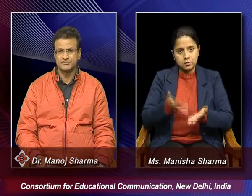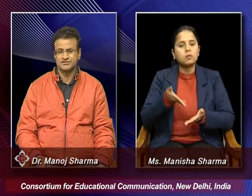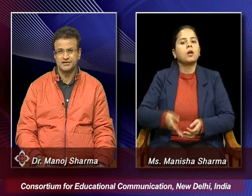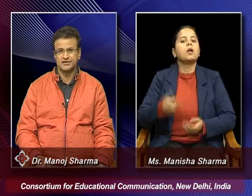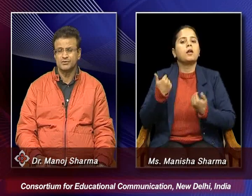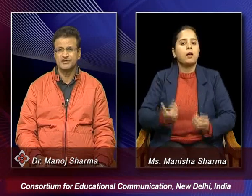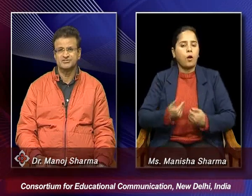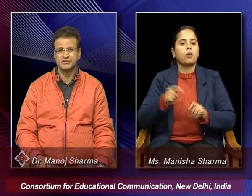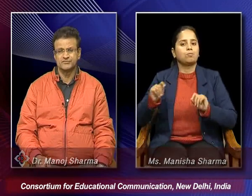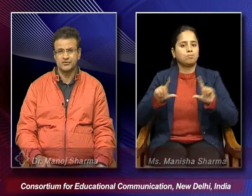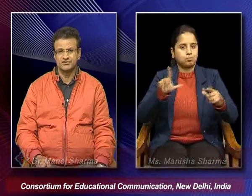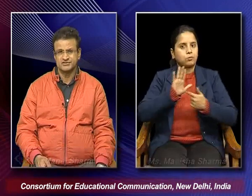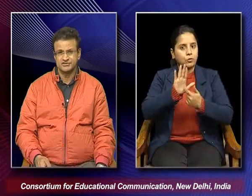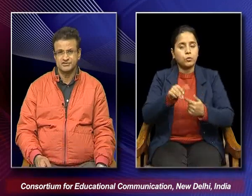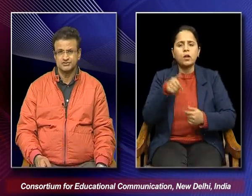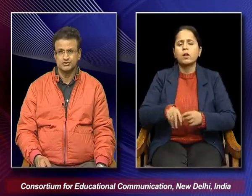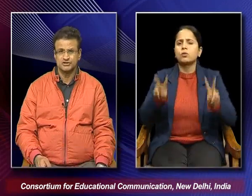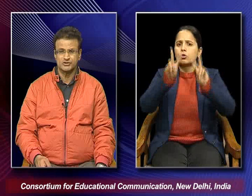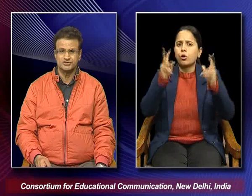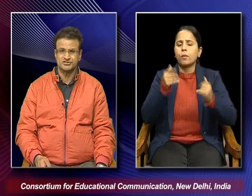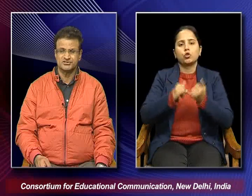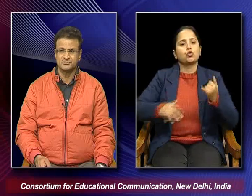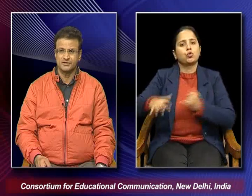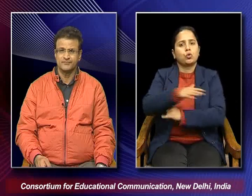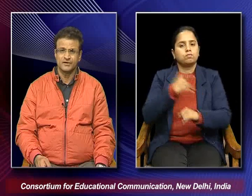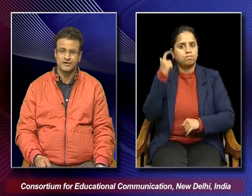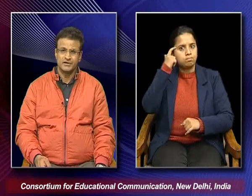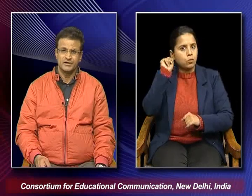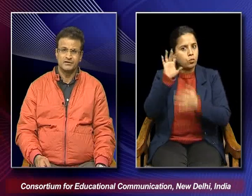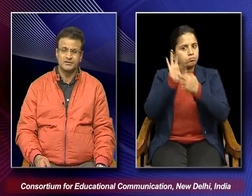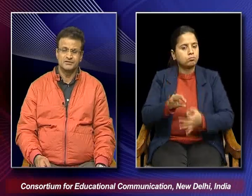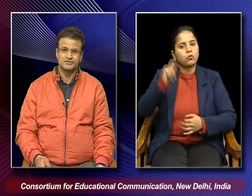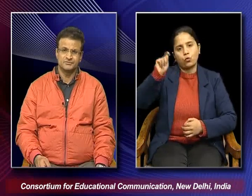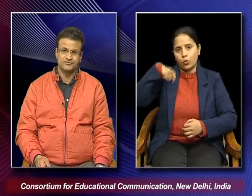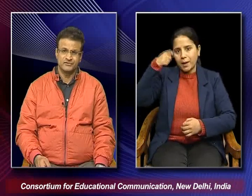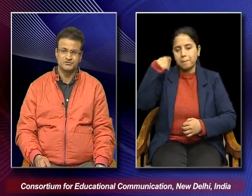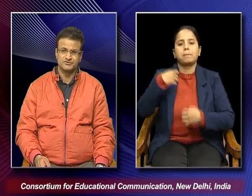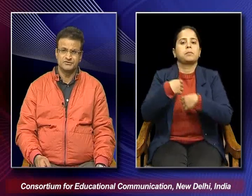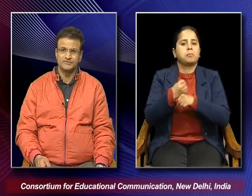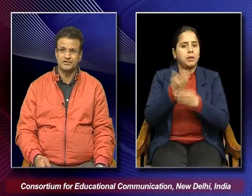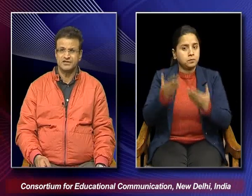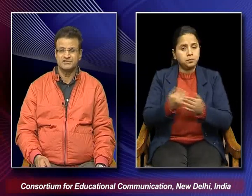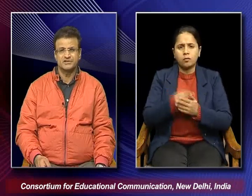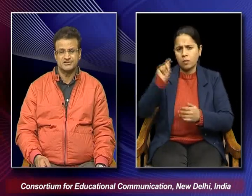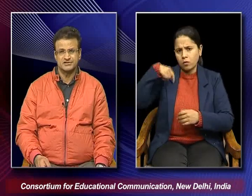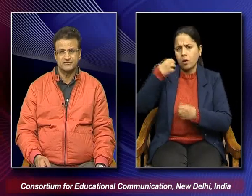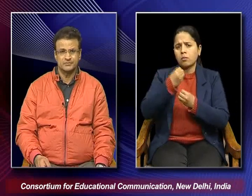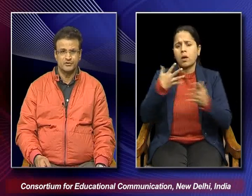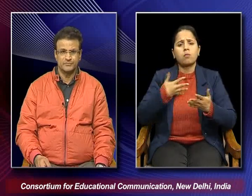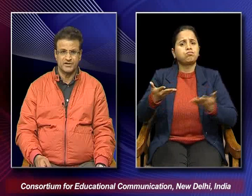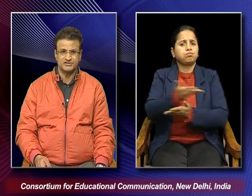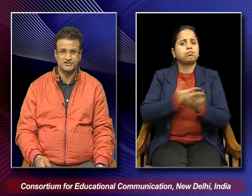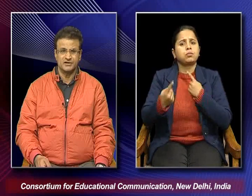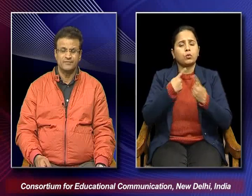with us, and today's theme for discussion is socially conscious cinema, and the films which we will largely discuss will be